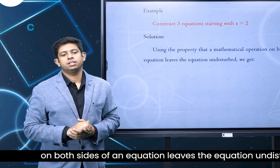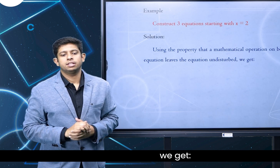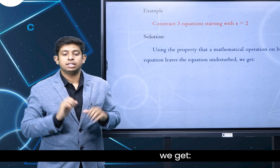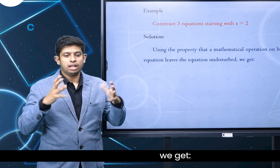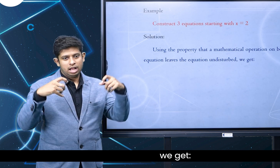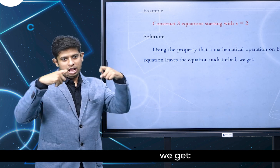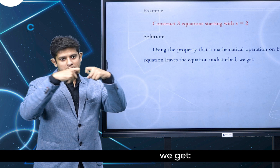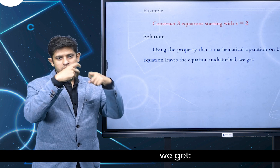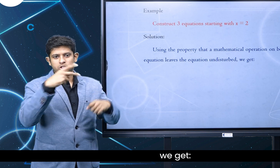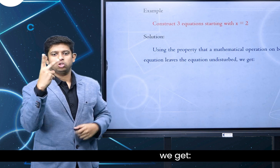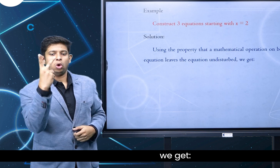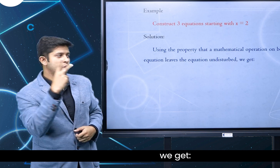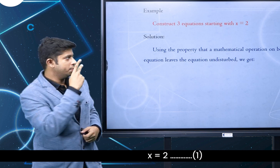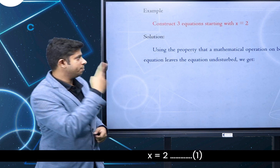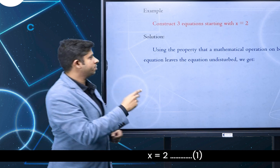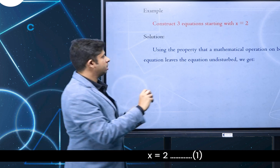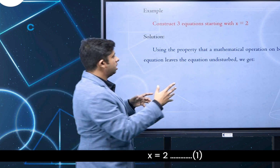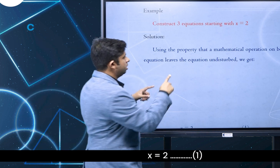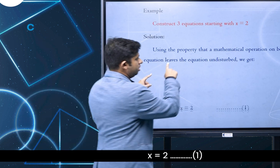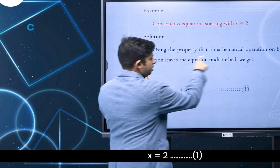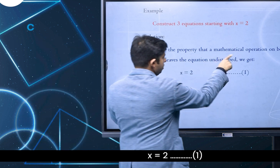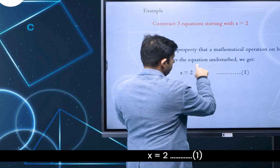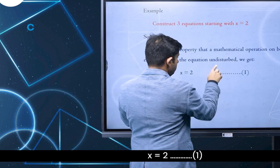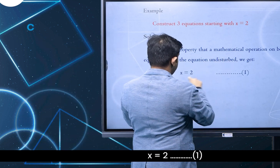we get x equals to 2,